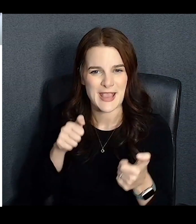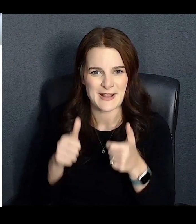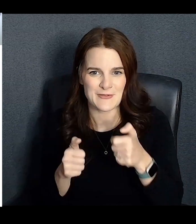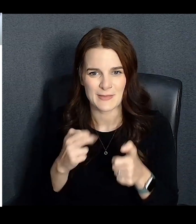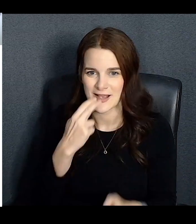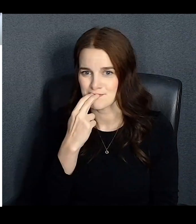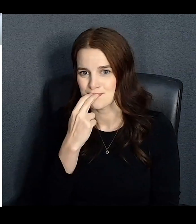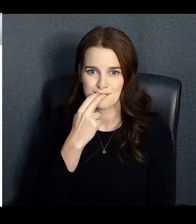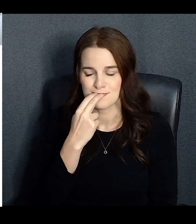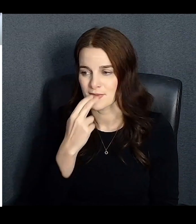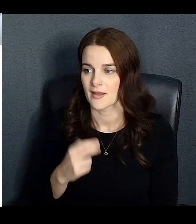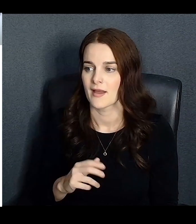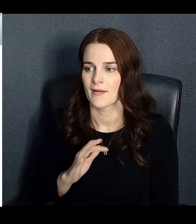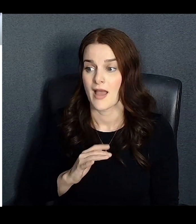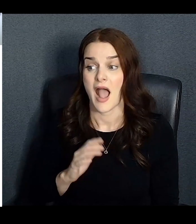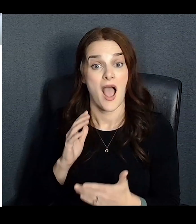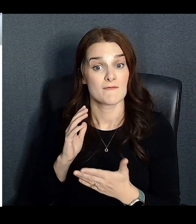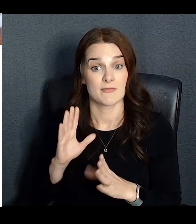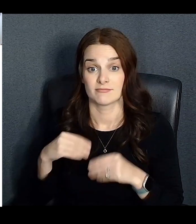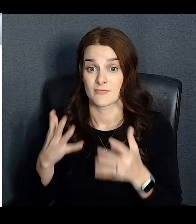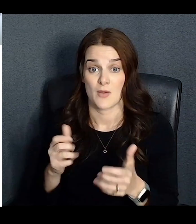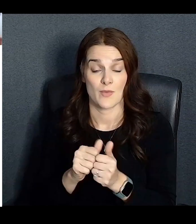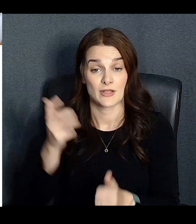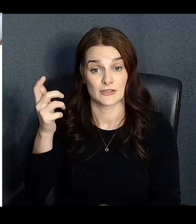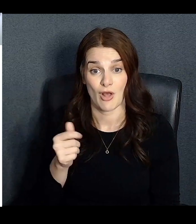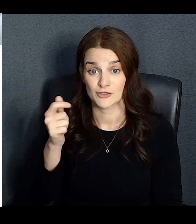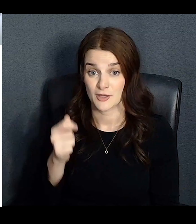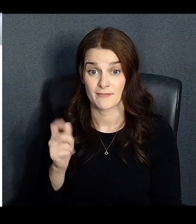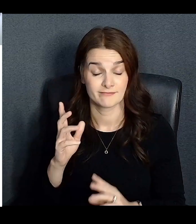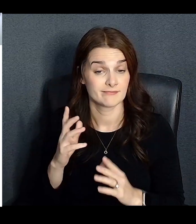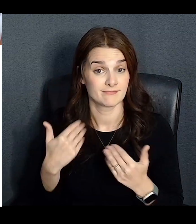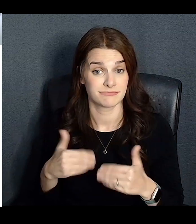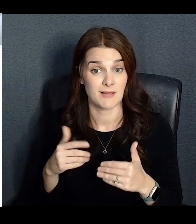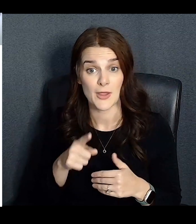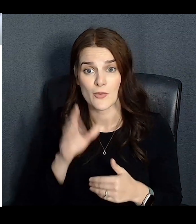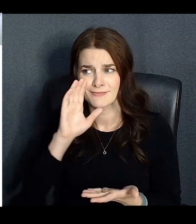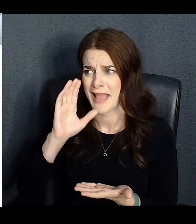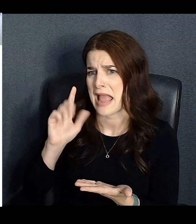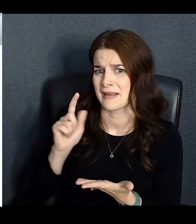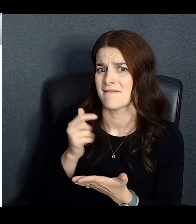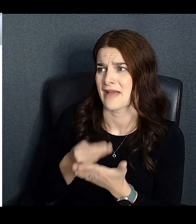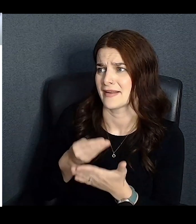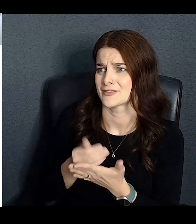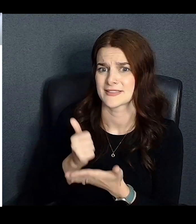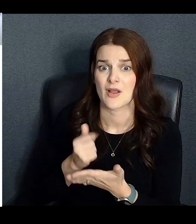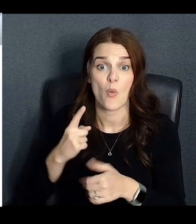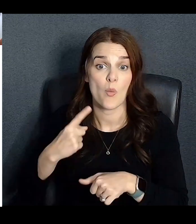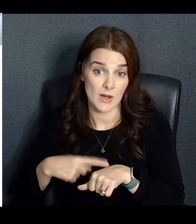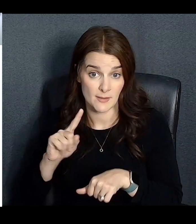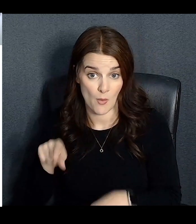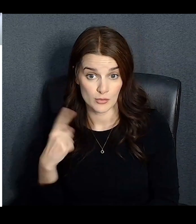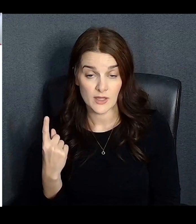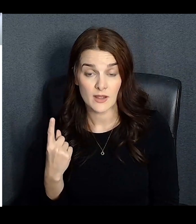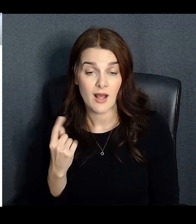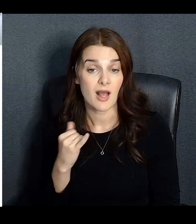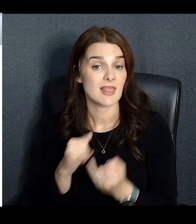these are just some of the things that we've helped fund through this scholarship. But yes, if you are a person who is looking for financial assistance and you want this